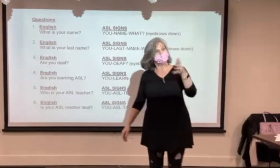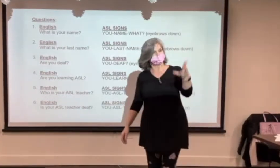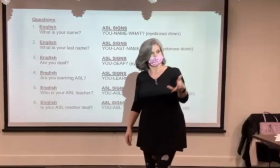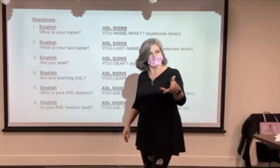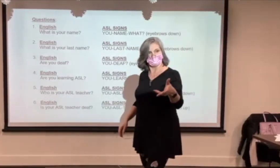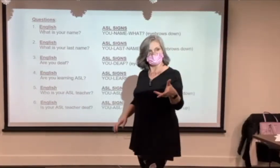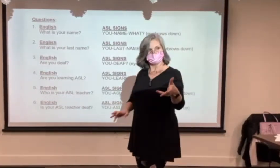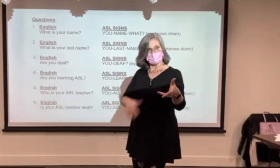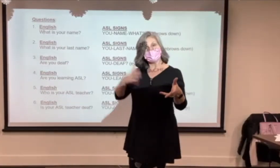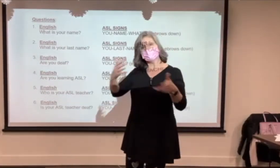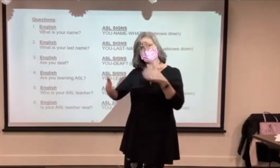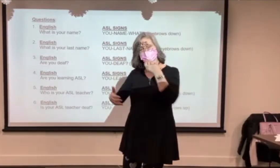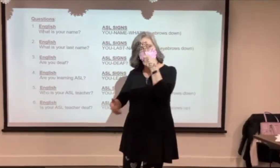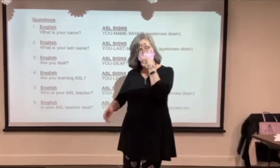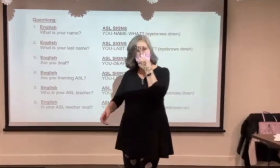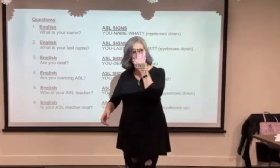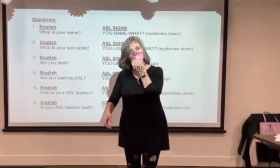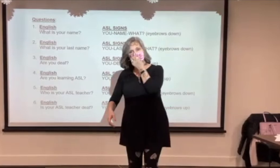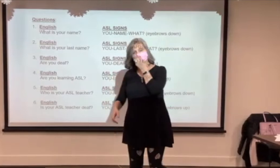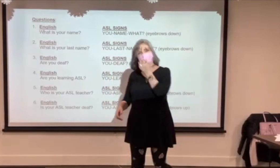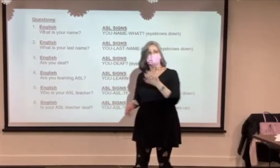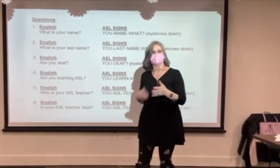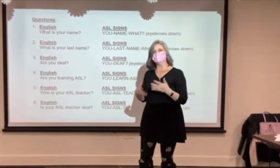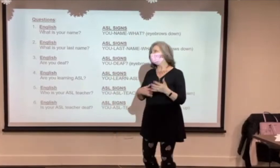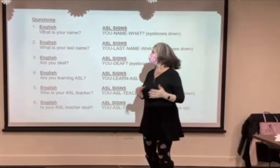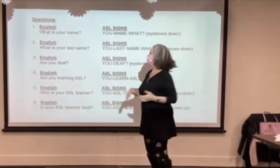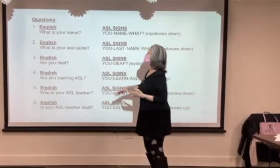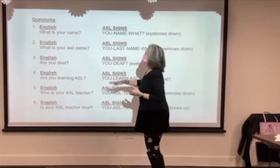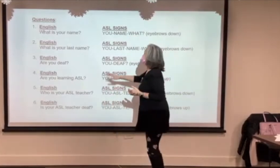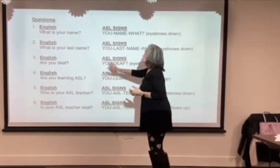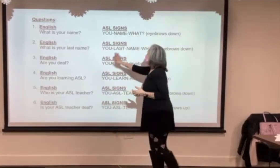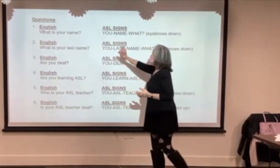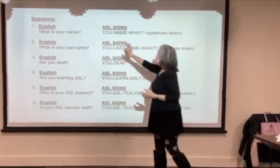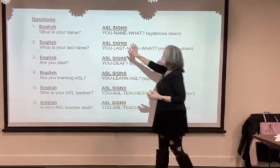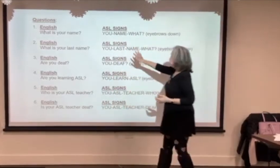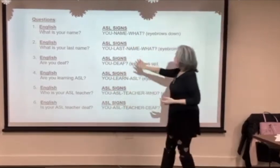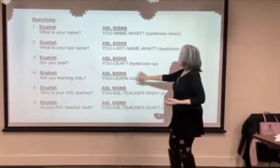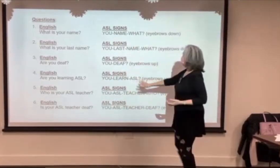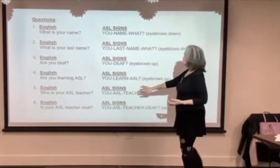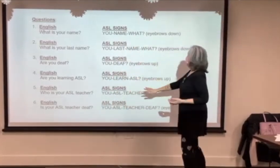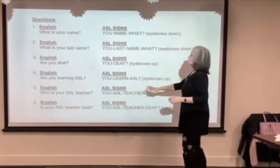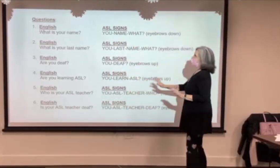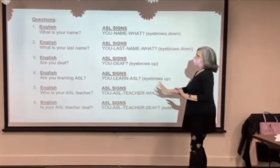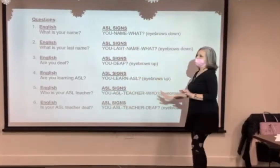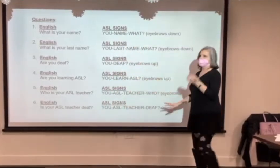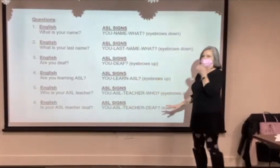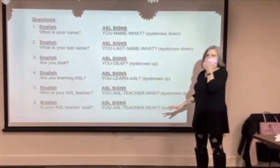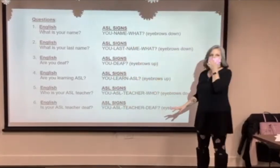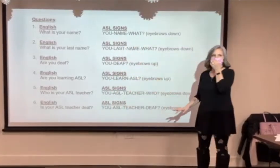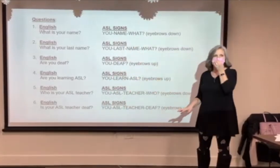their first language and English is their second language. So they have a lot of difficulties. So this is how I break it down for the high school kids because I